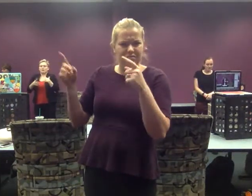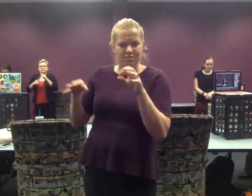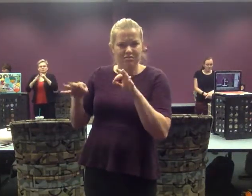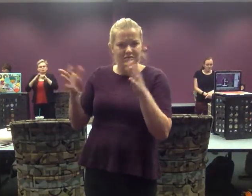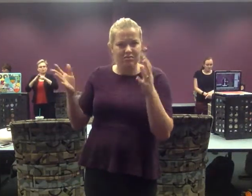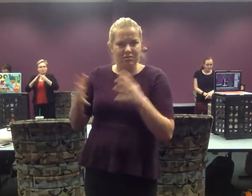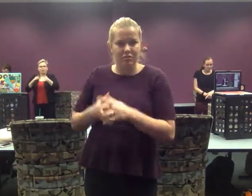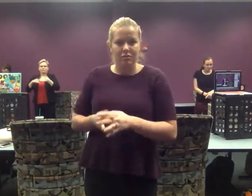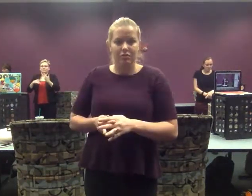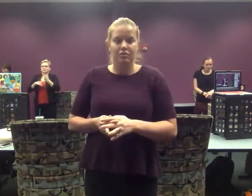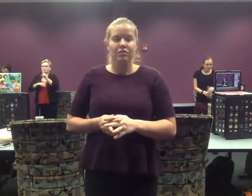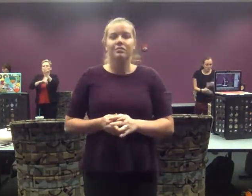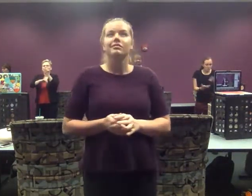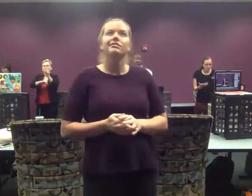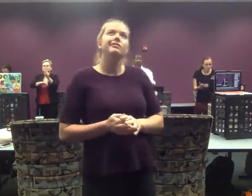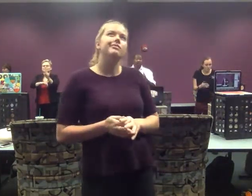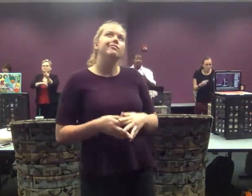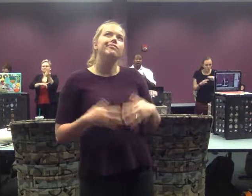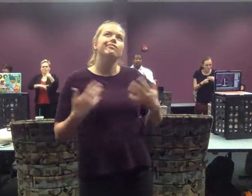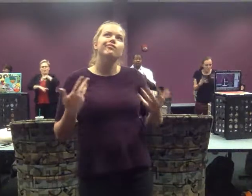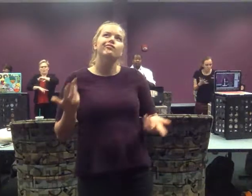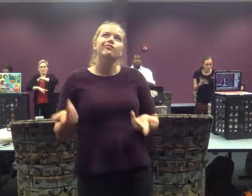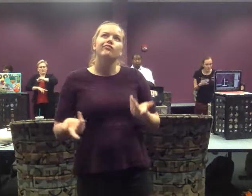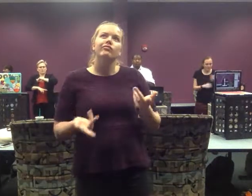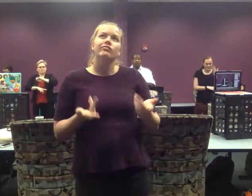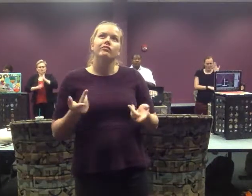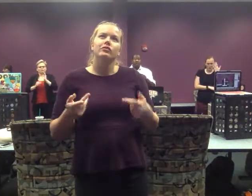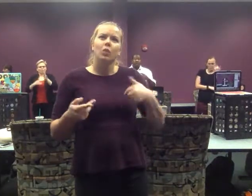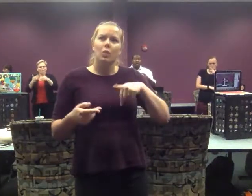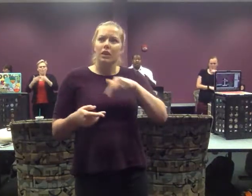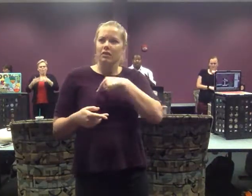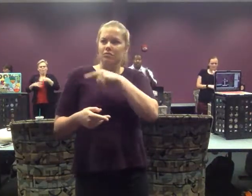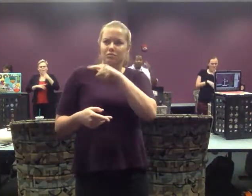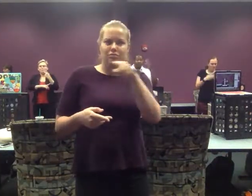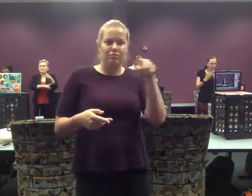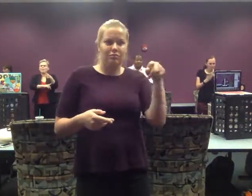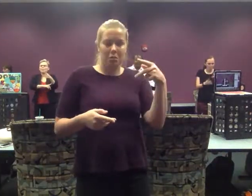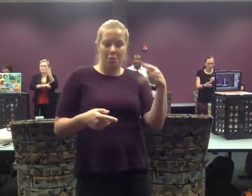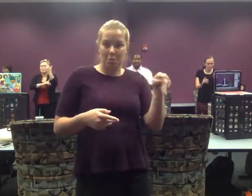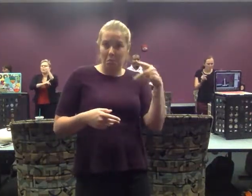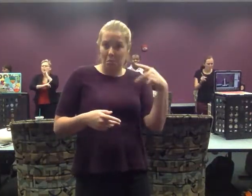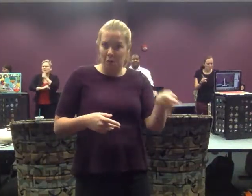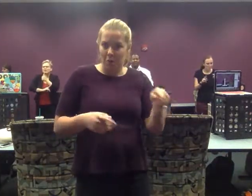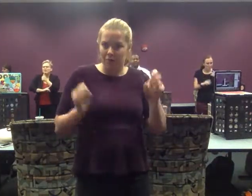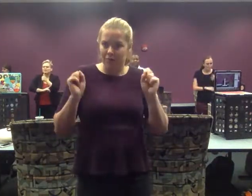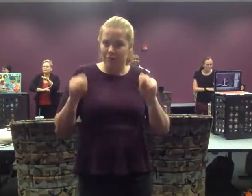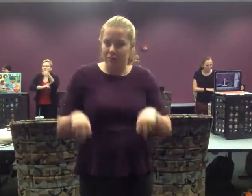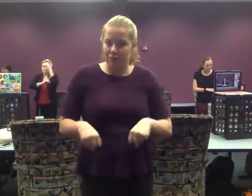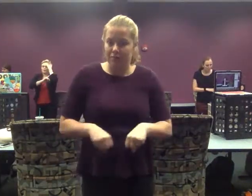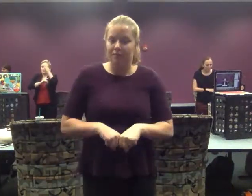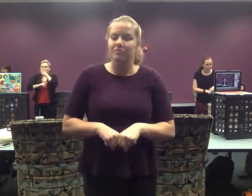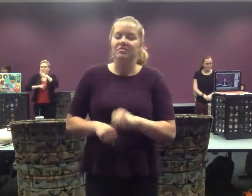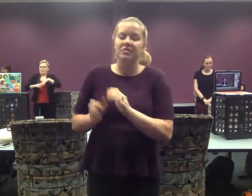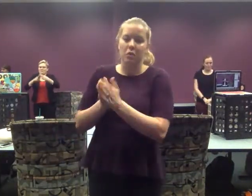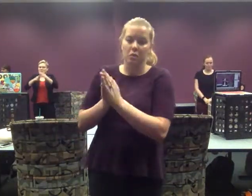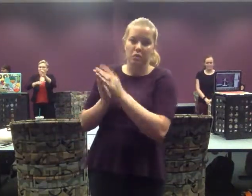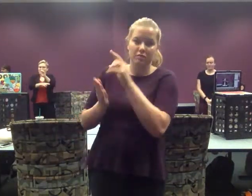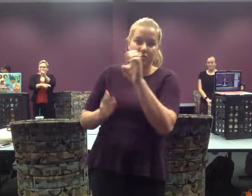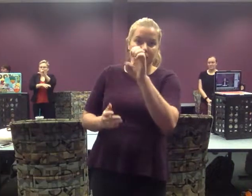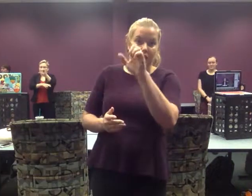purple? No, it wasn't a report on Alice Walker, the color of purple. It was an evaluation of the red states and